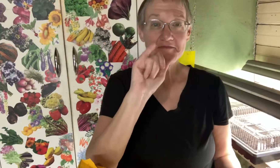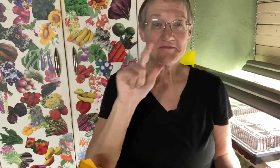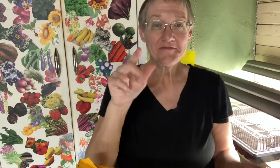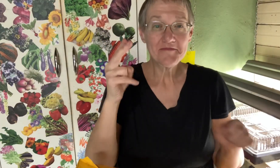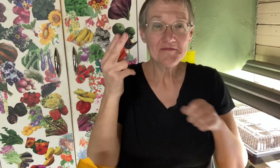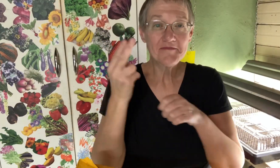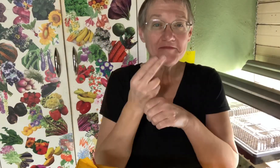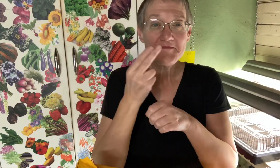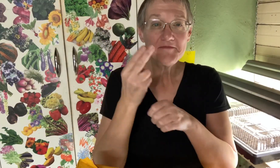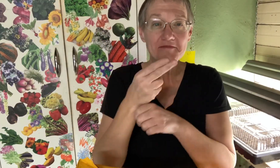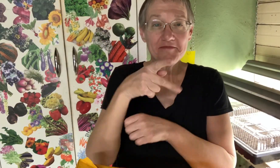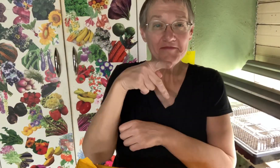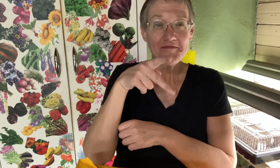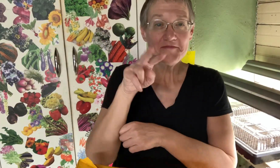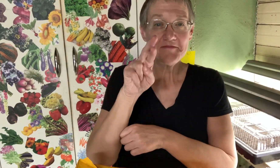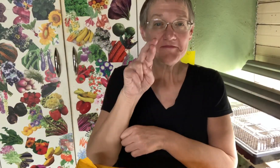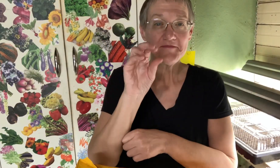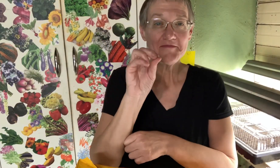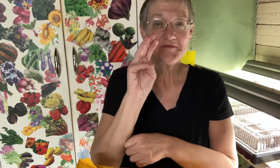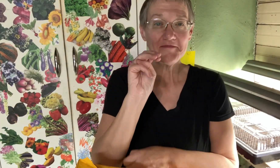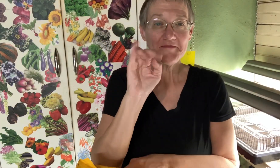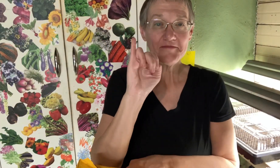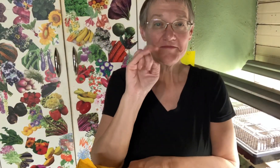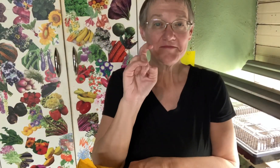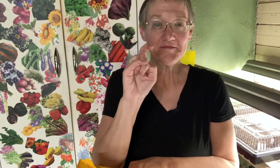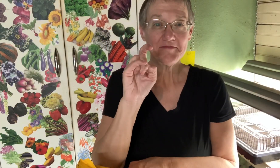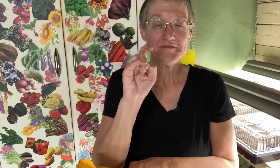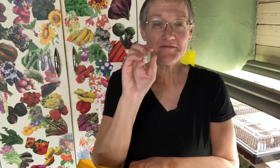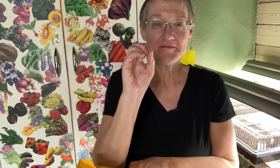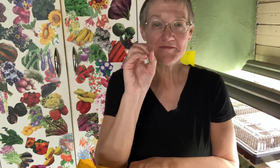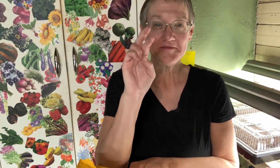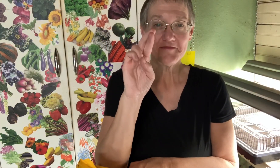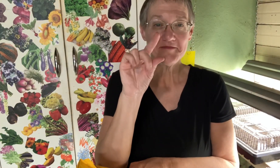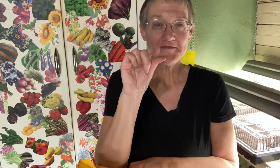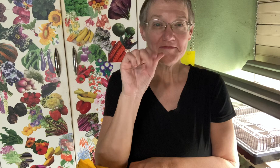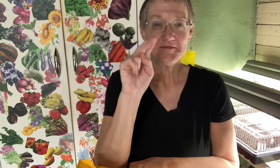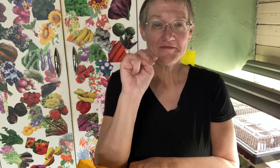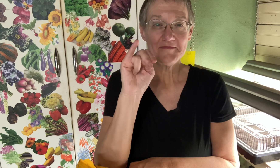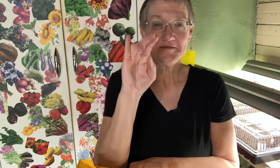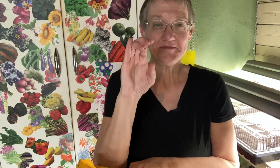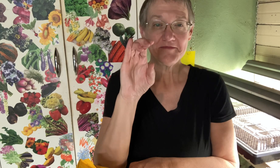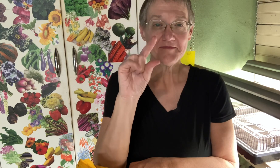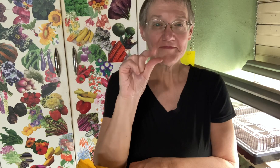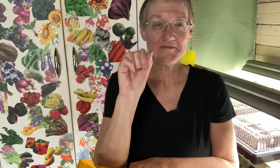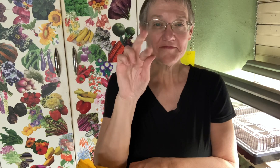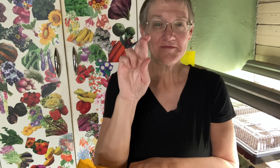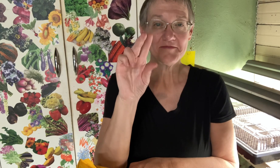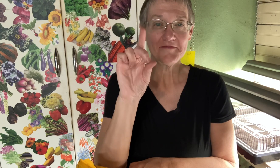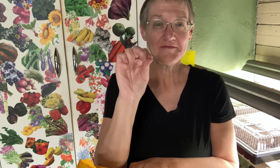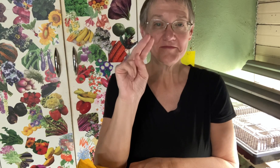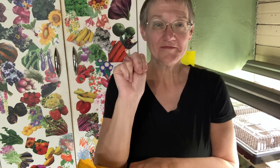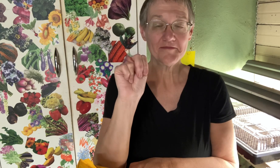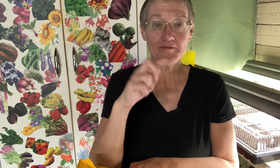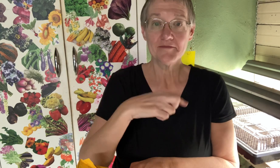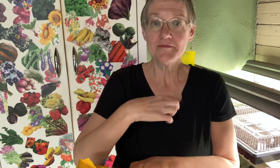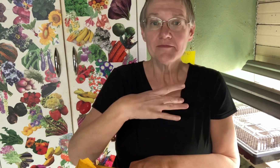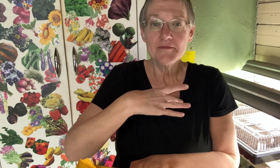And the soil we're going to use is Pro Mix Organic Garden Potting Soil.